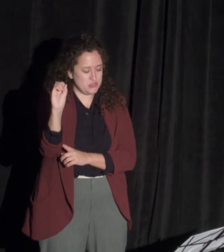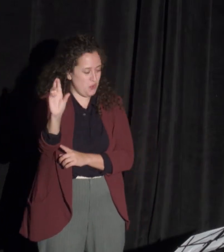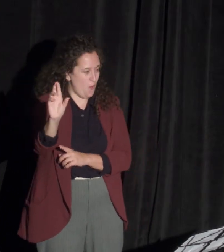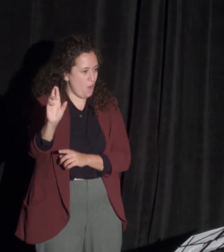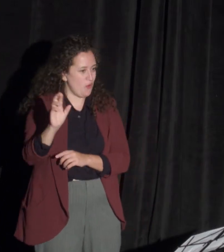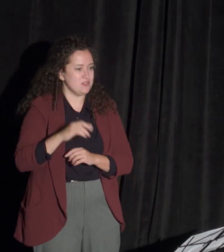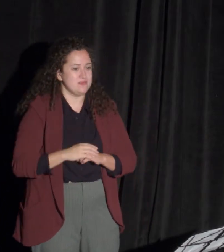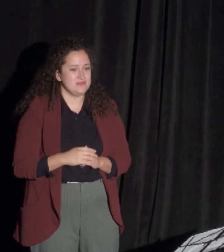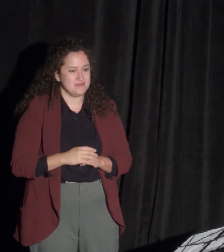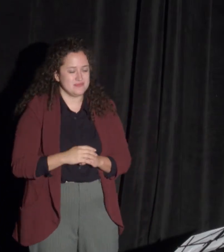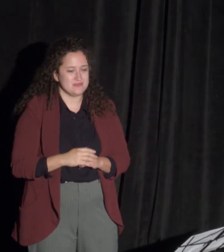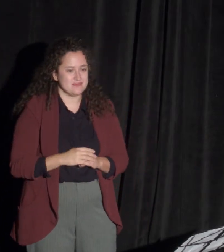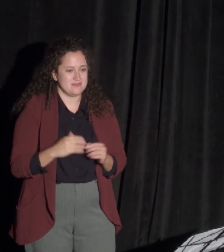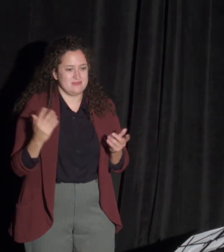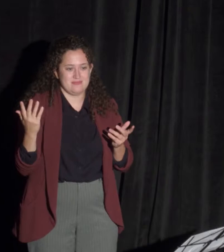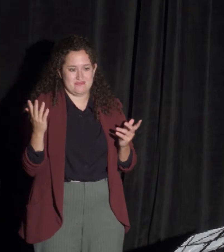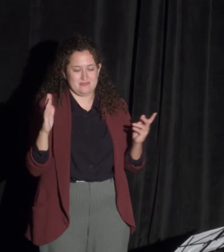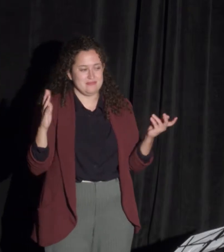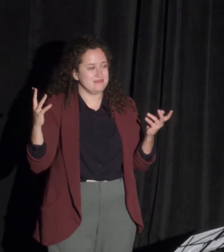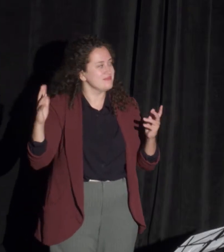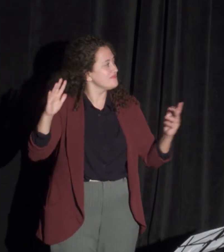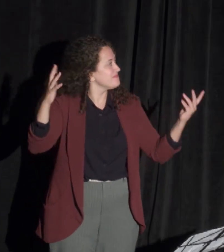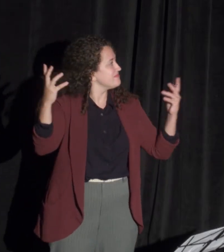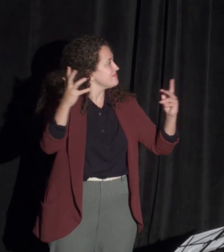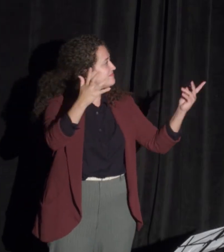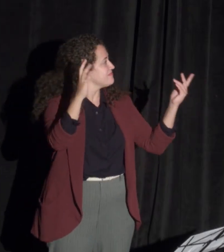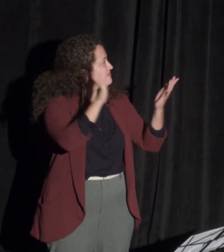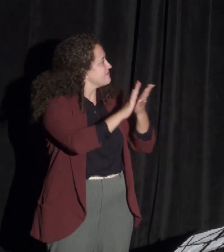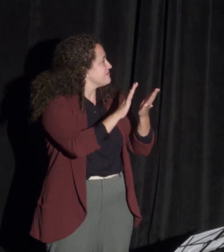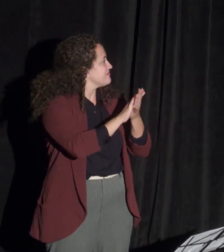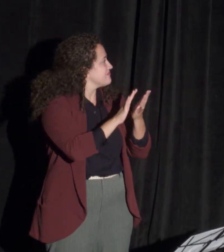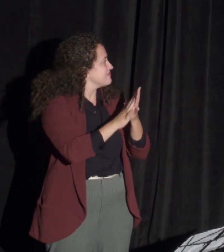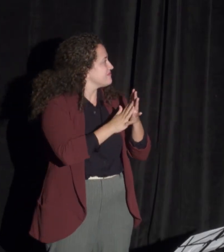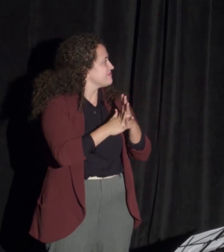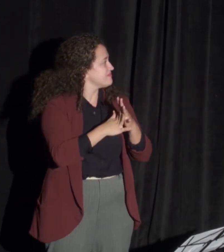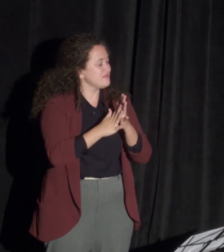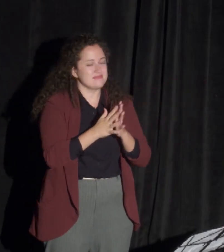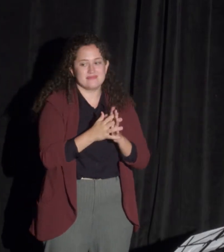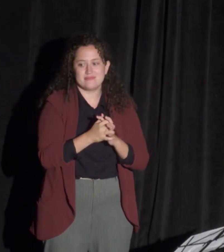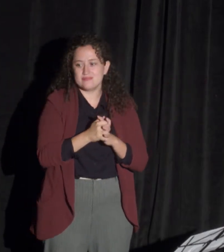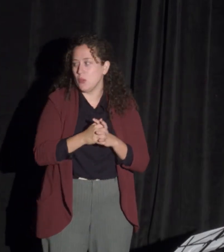Okay,